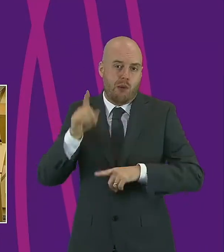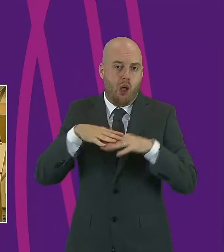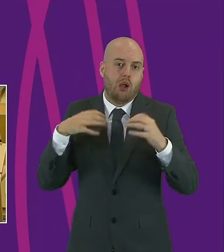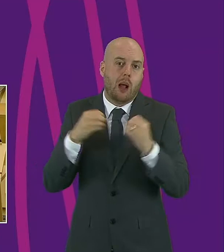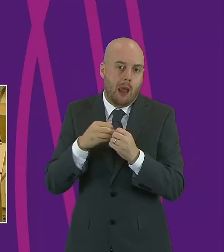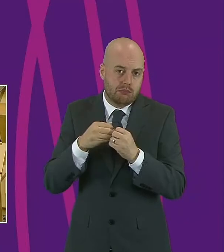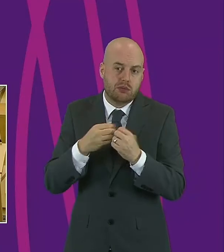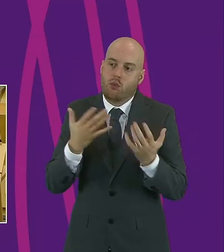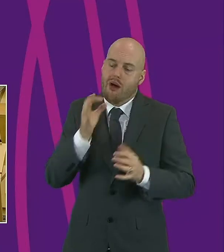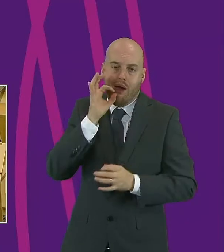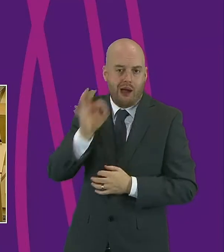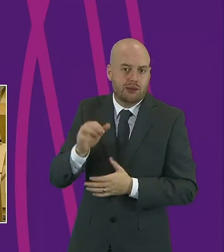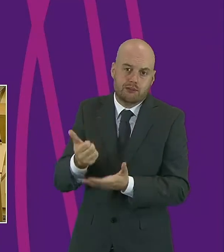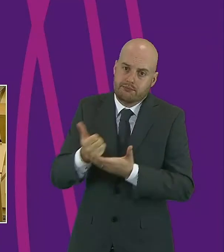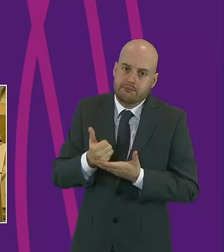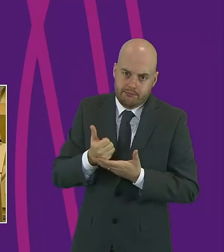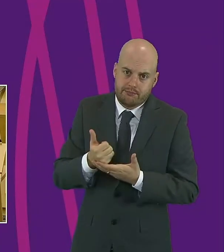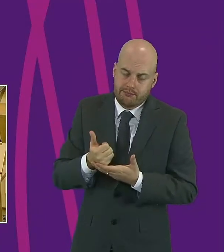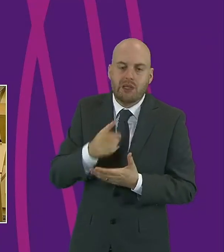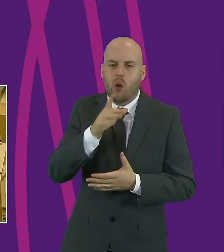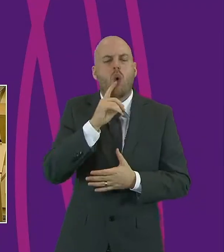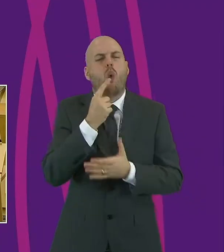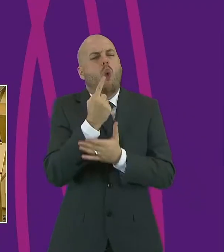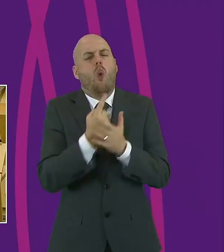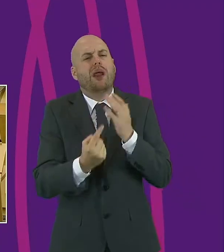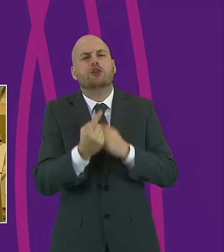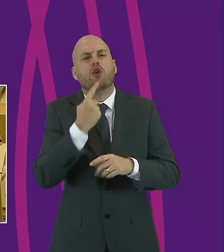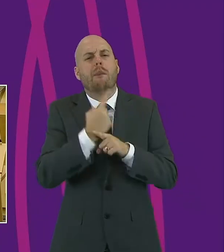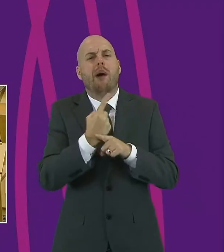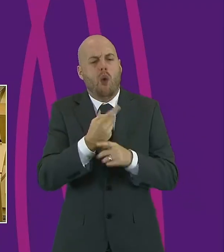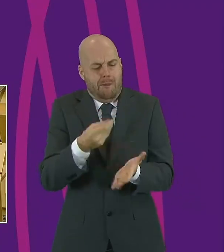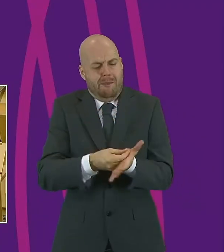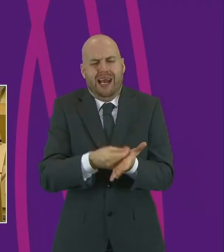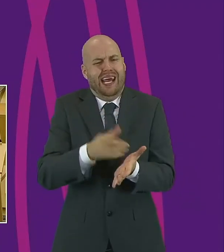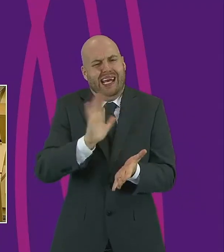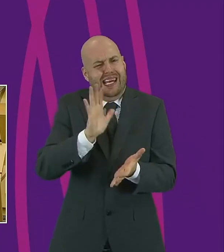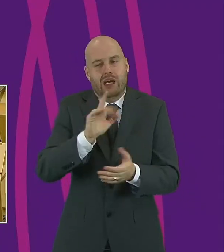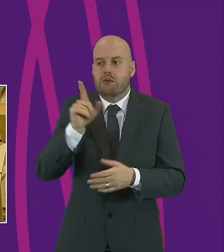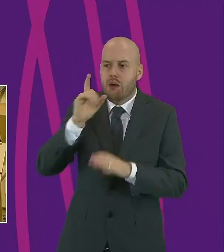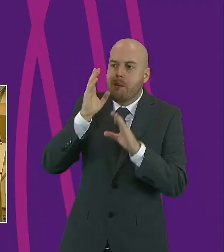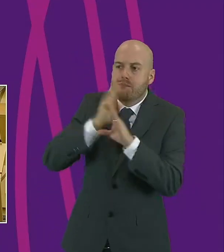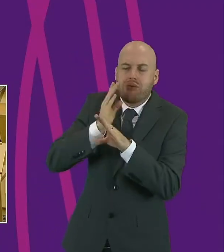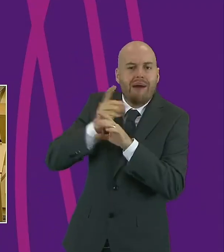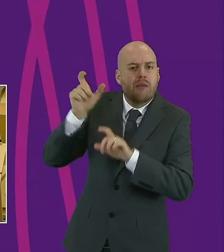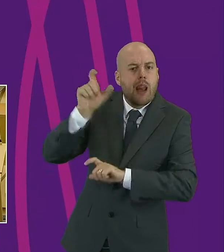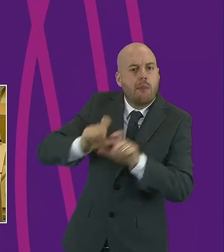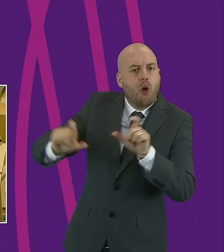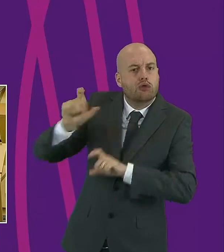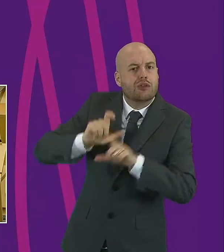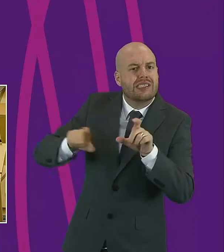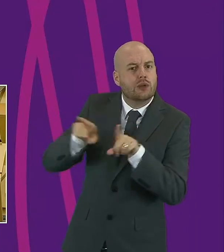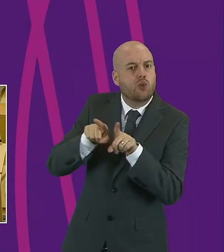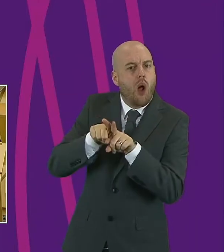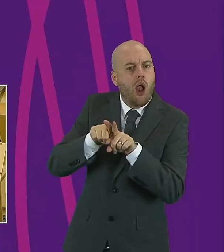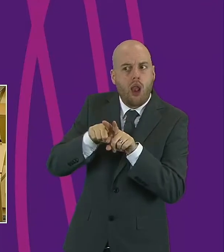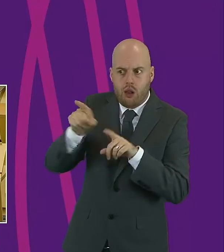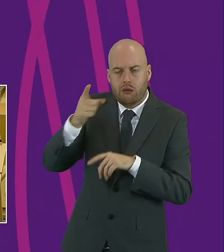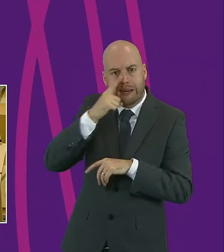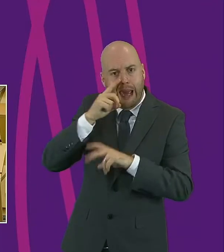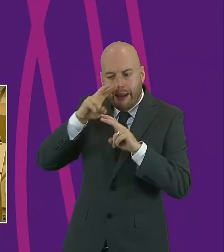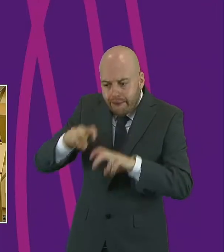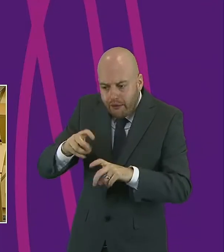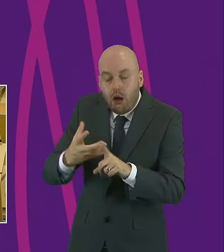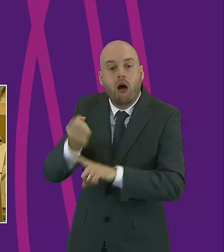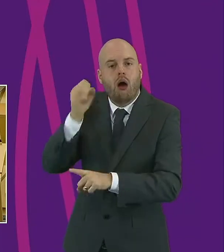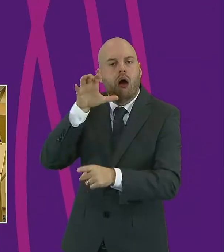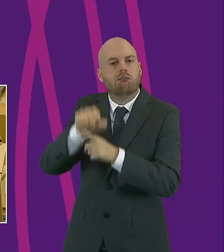about money. It is about the physical capacity of our laboratories and the people that we need with the specialisms to process those